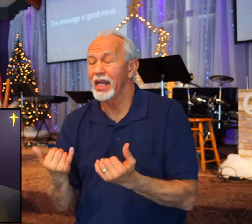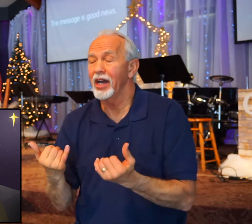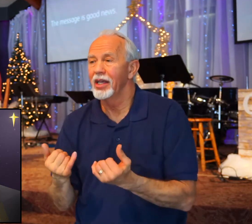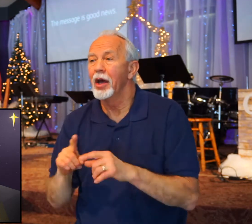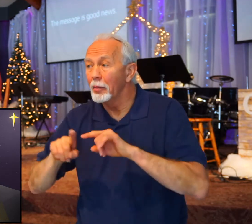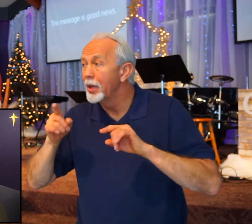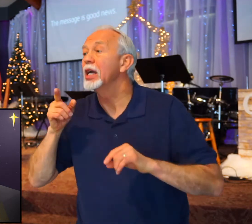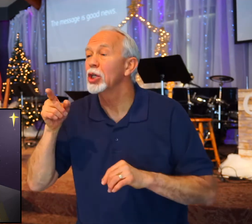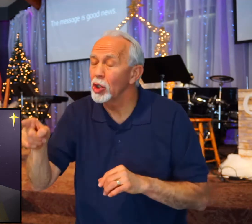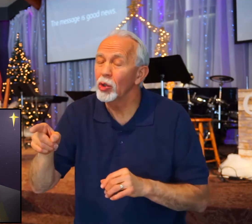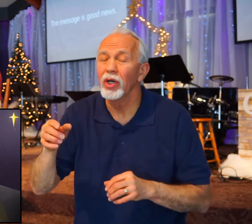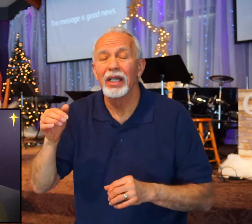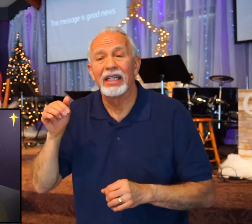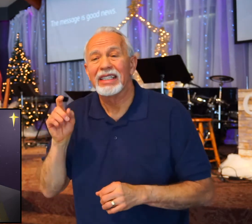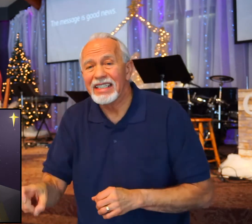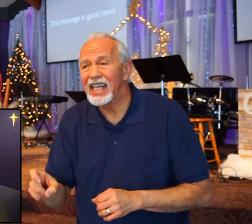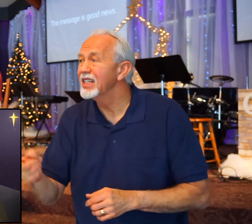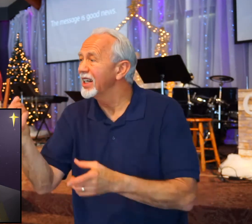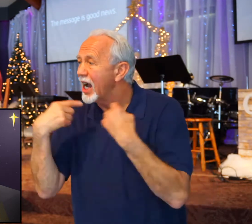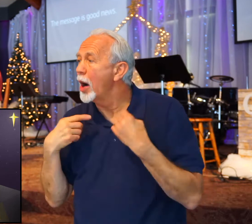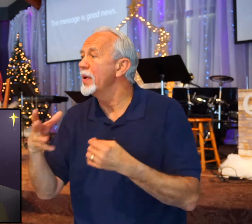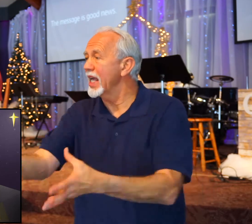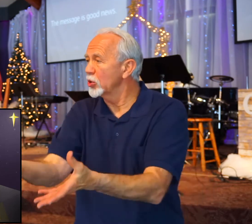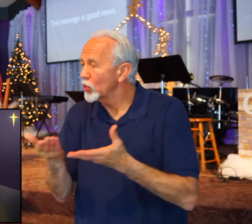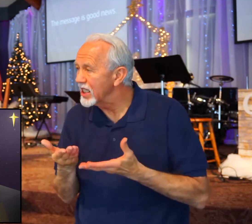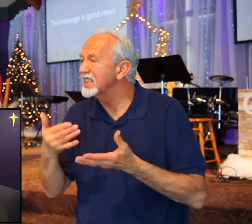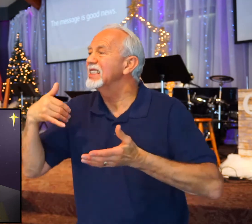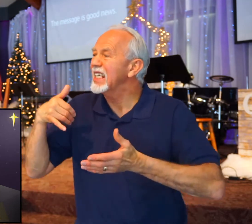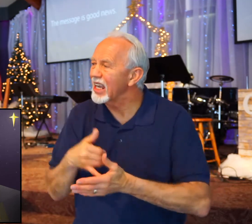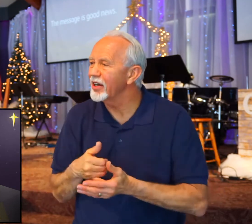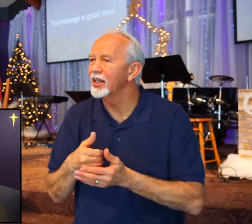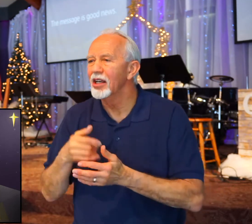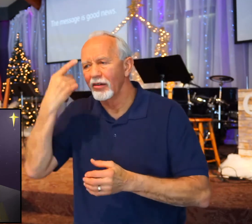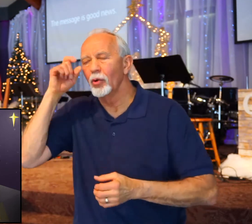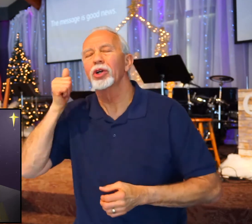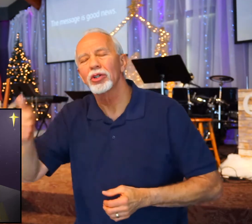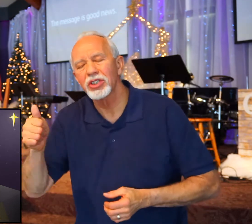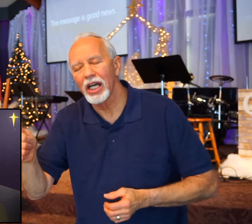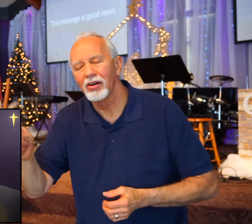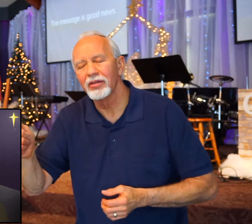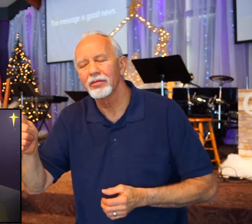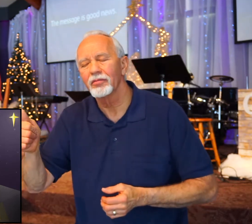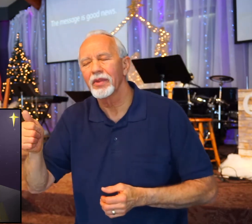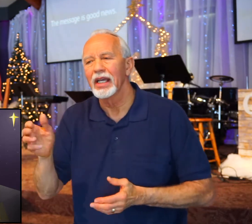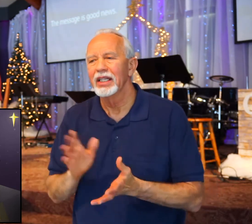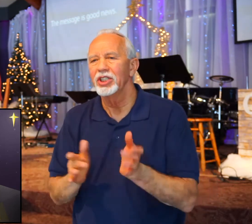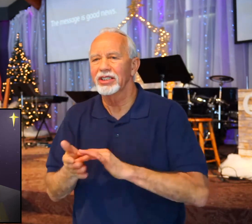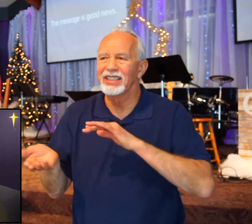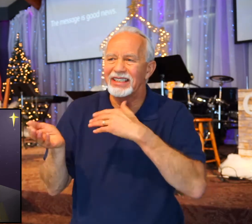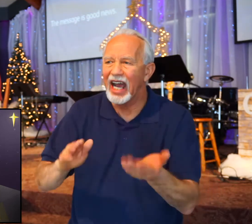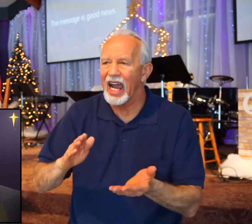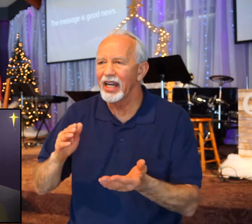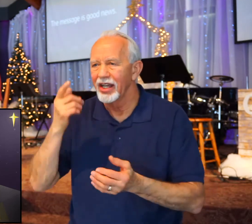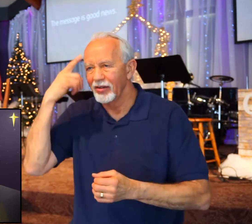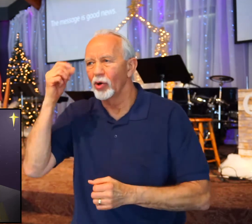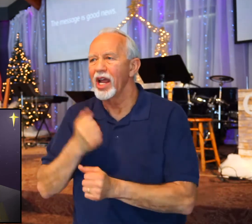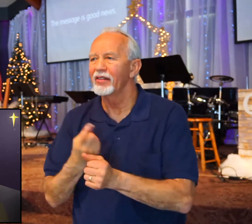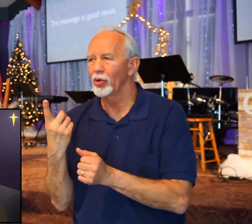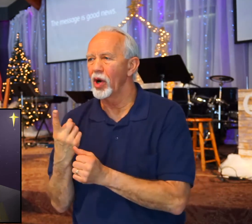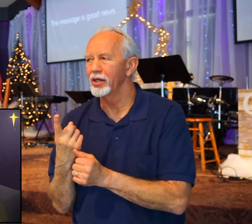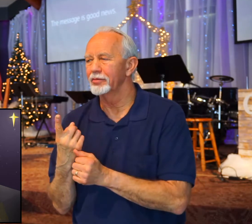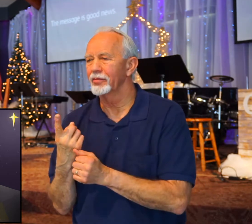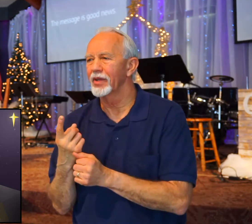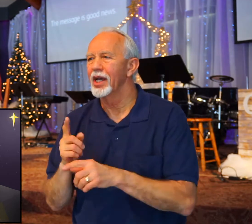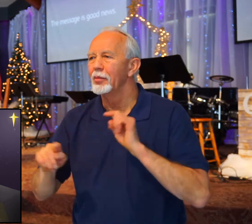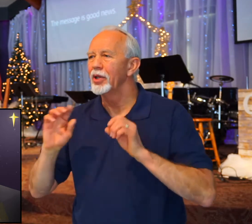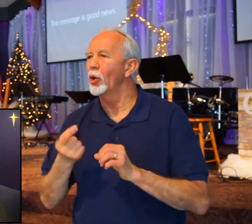you have to come and get it and receive it for yourself. Jesus died for everyone.